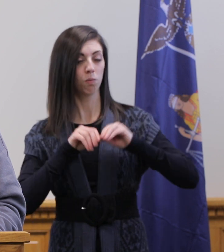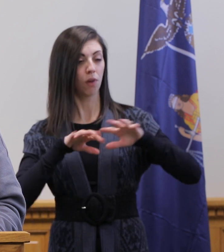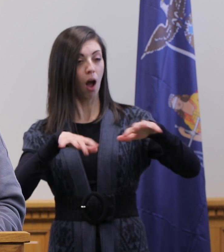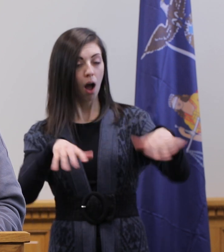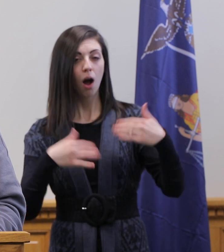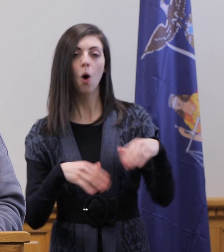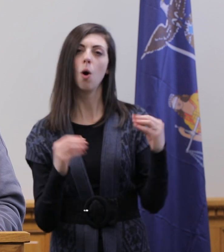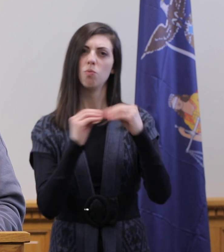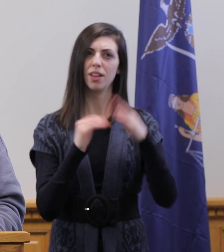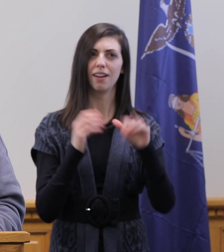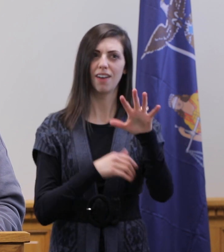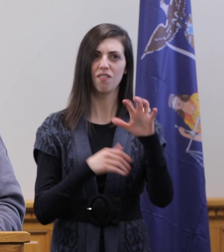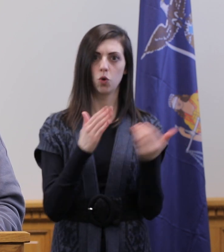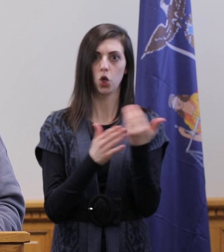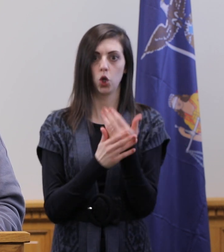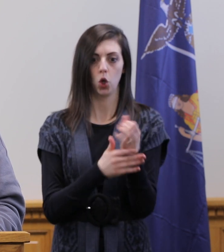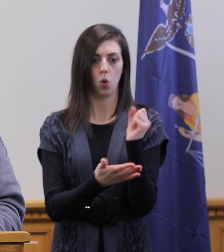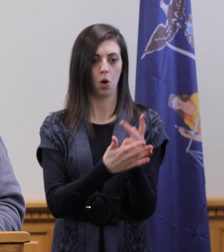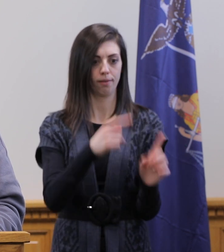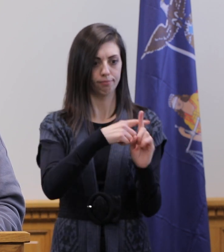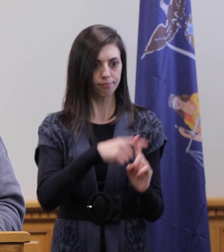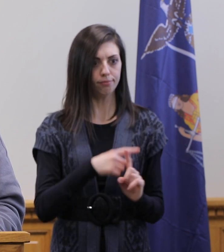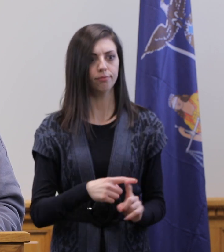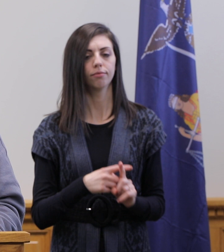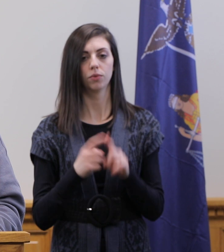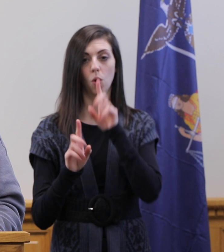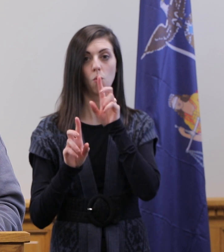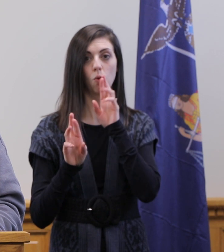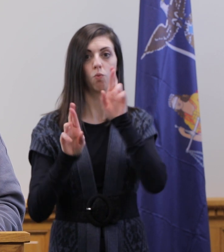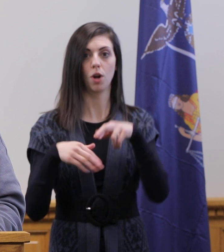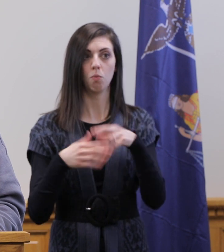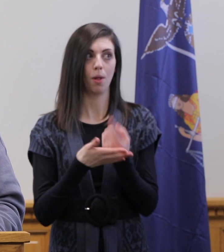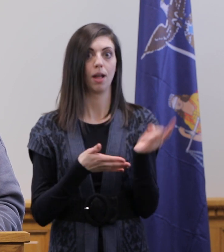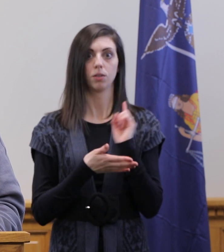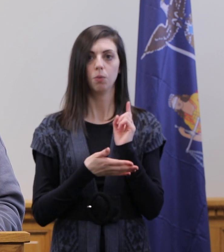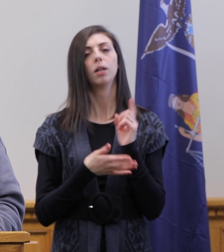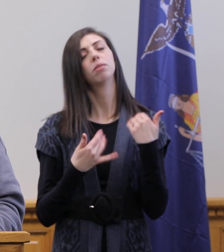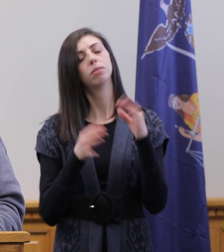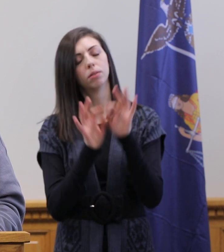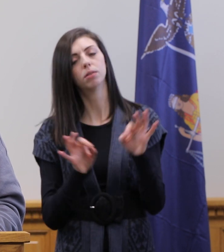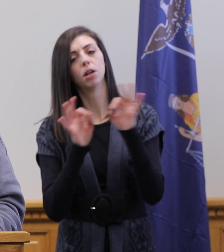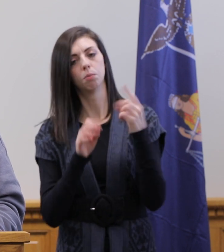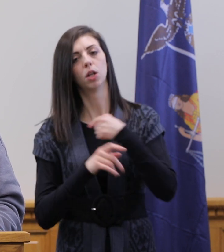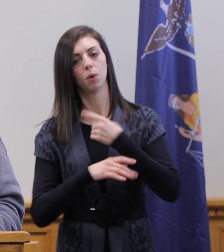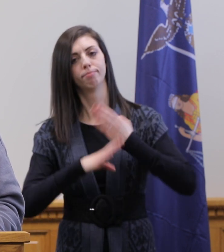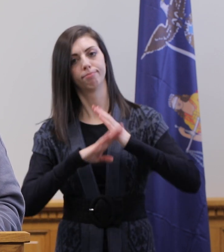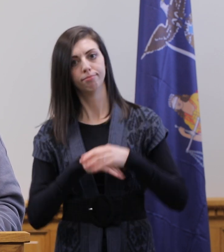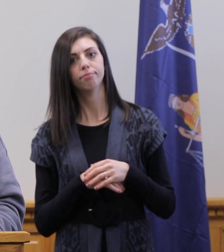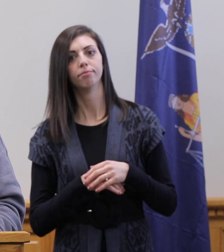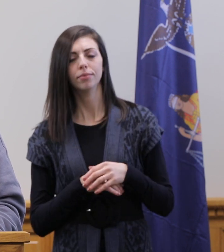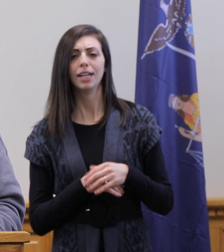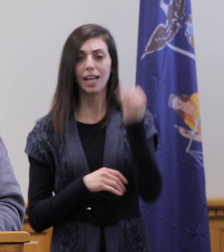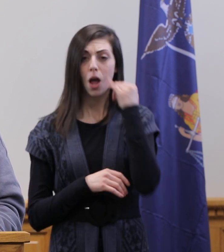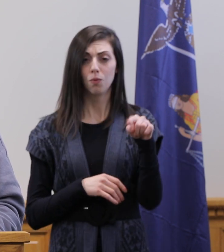in the past week, investigation and contact tracing are critical. To insinuate that the county government is trying to profit